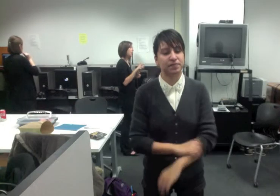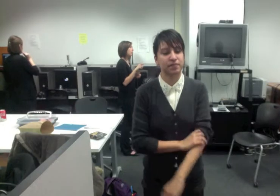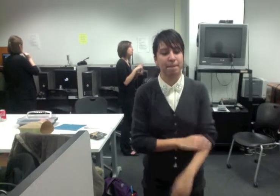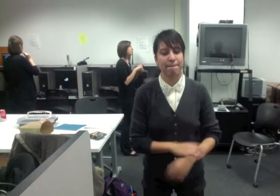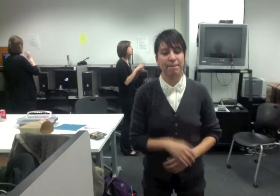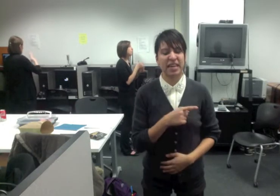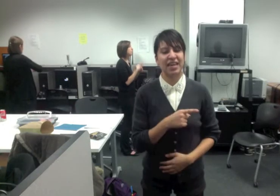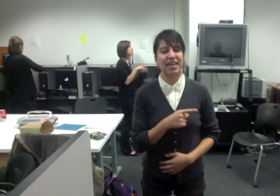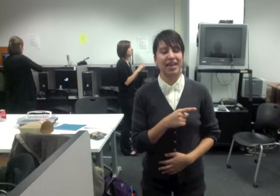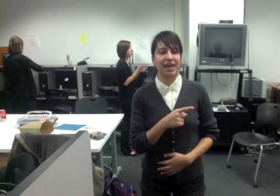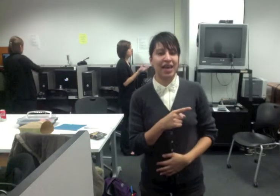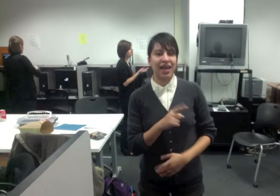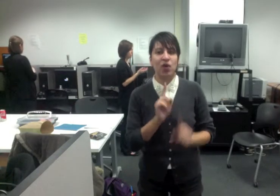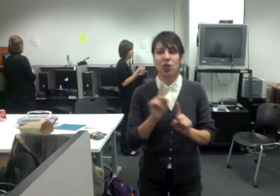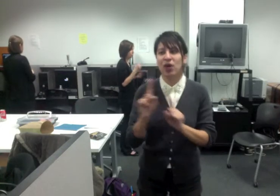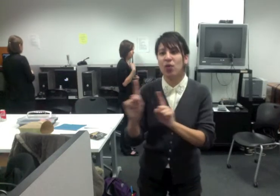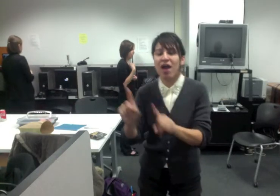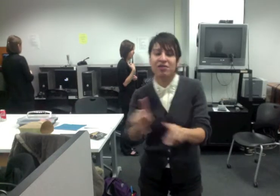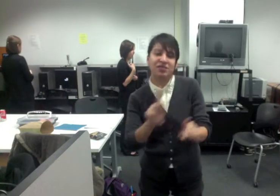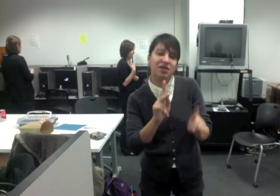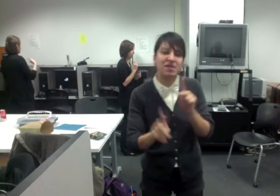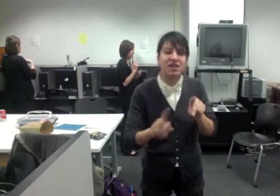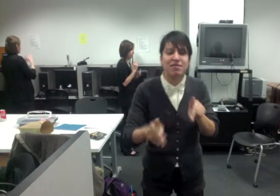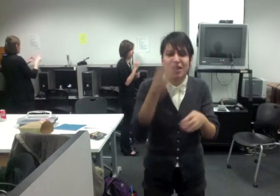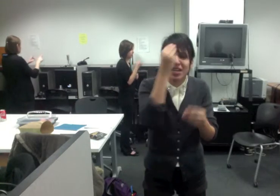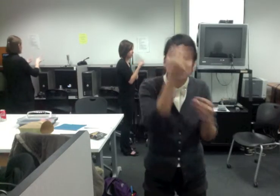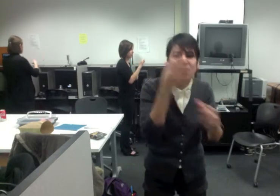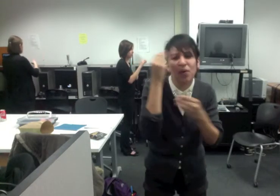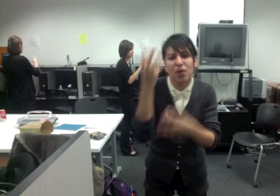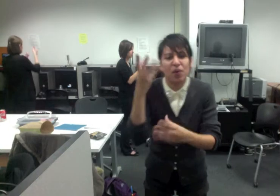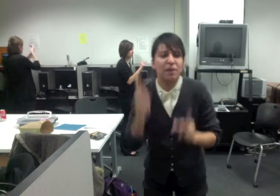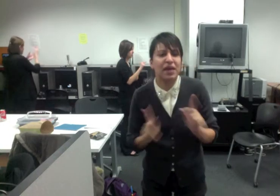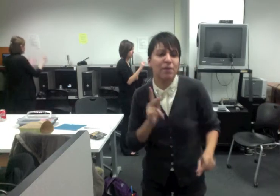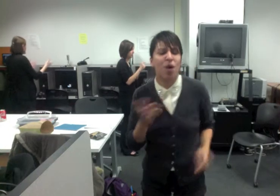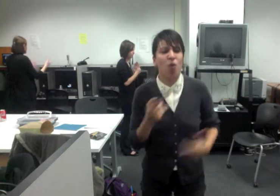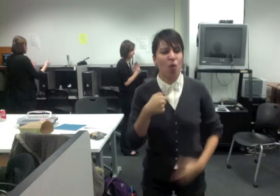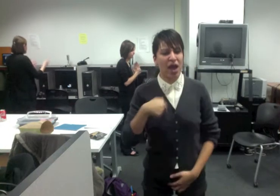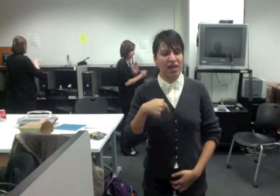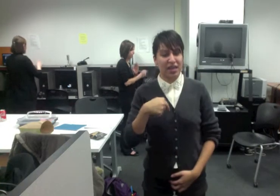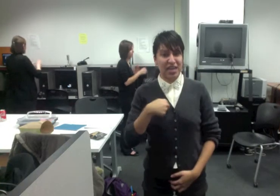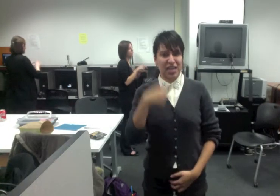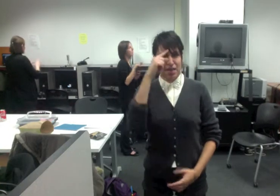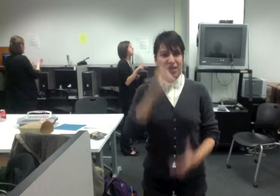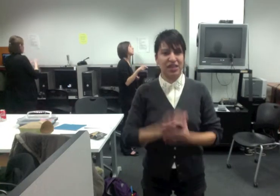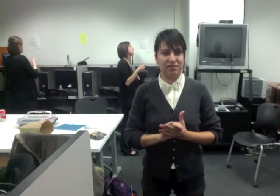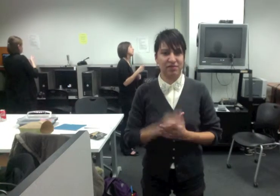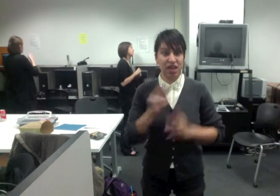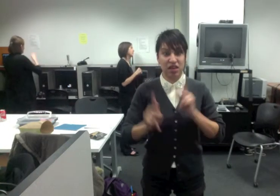what he believed. I believe, I believe, I believe, he told people. And people who believed what he believed took